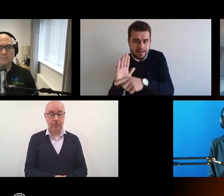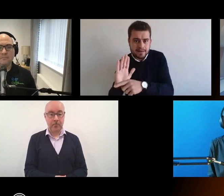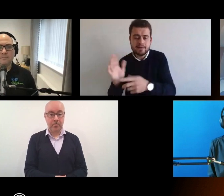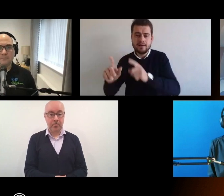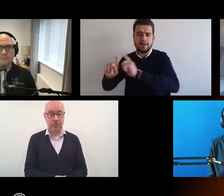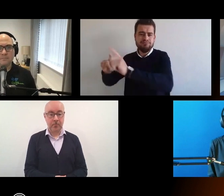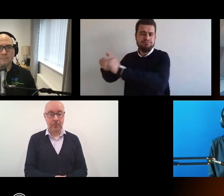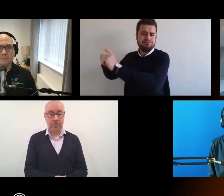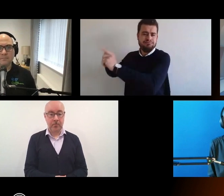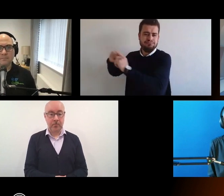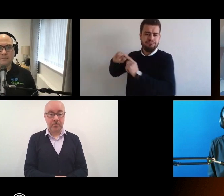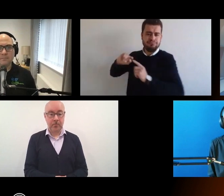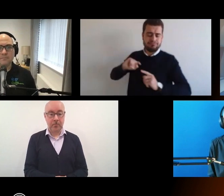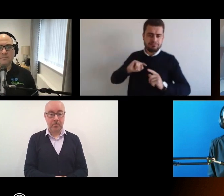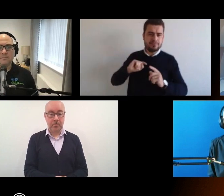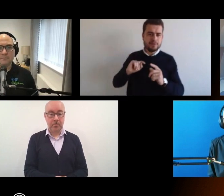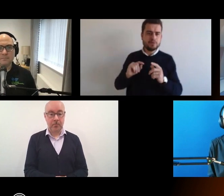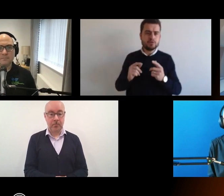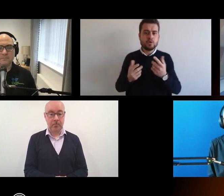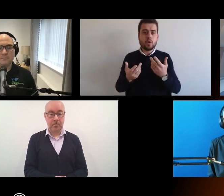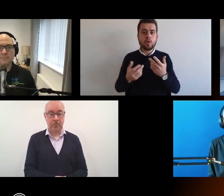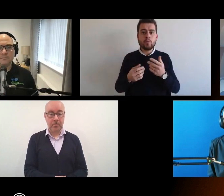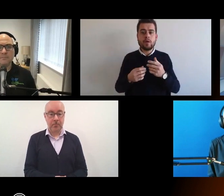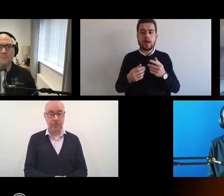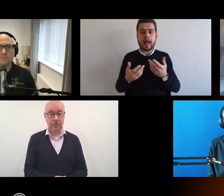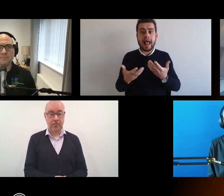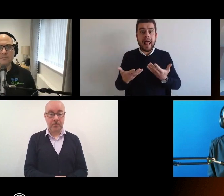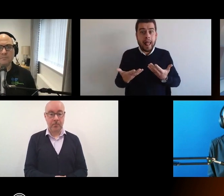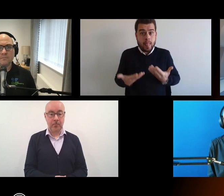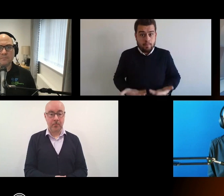education, accessibility, and so on.